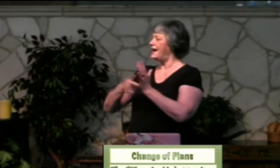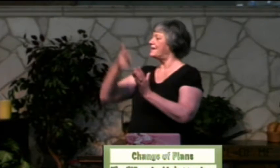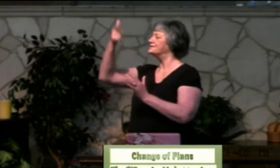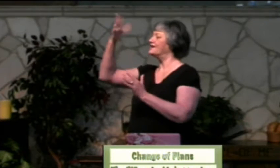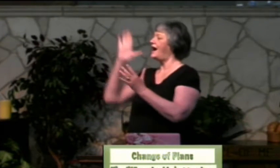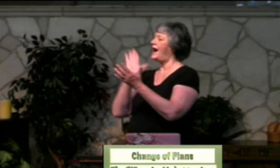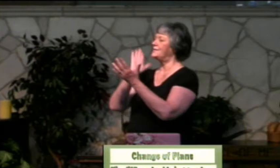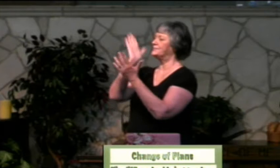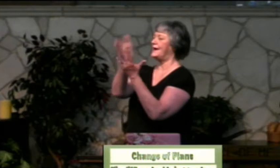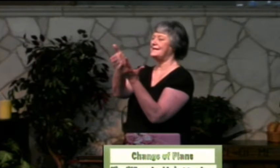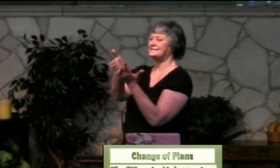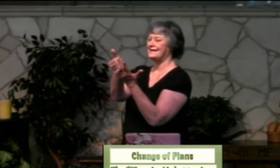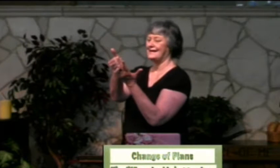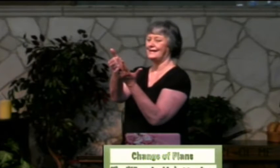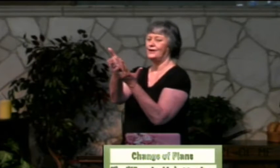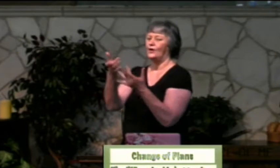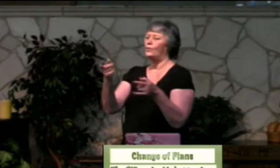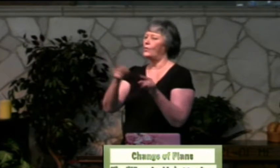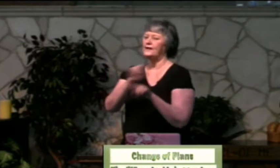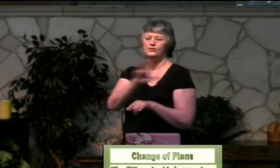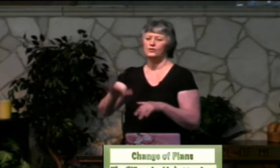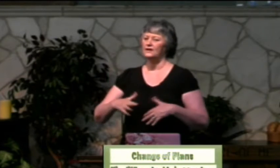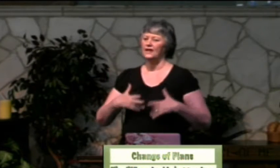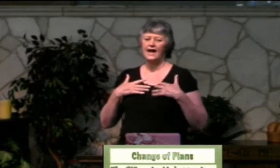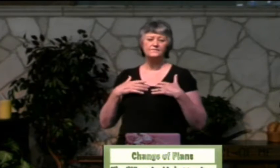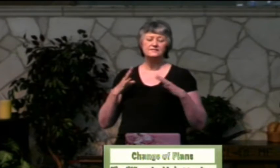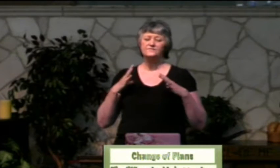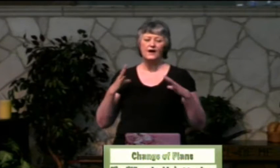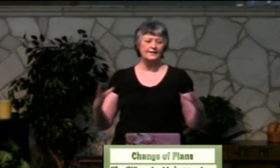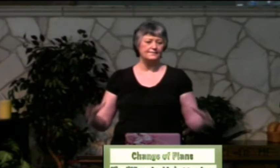Sometimes God breaks in when your life is fine.